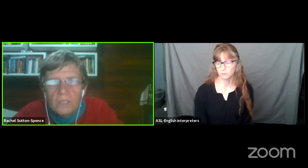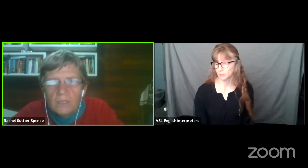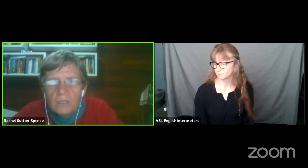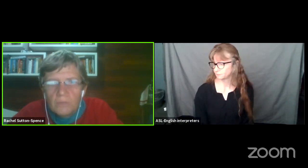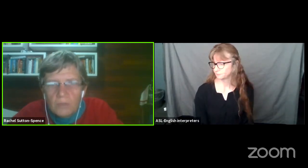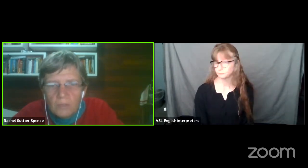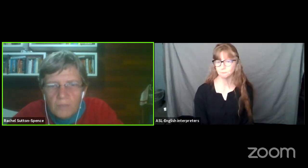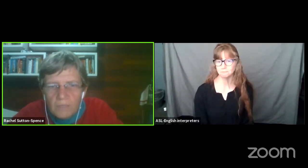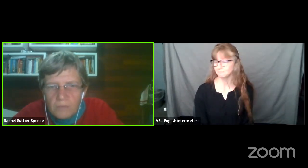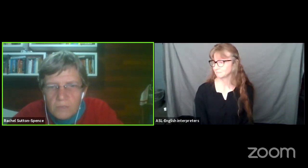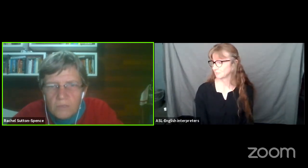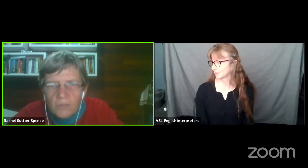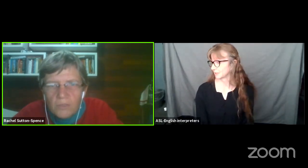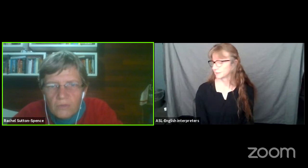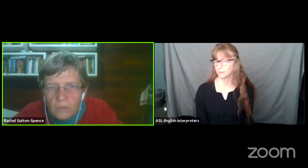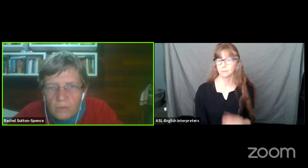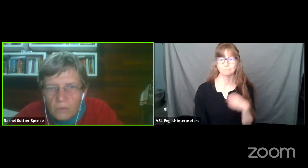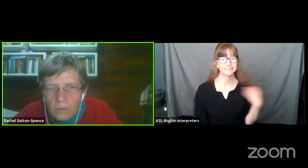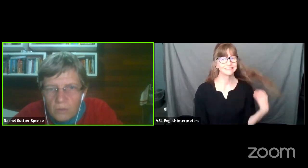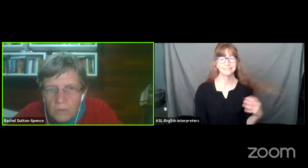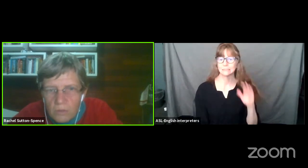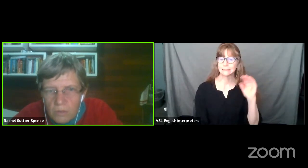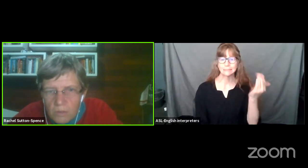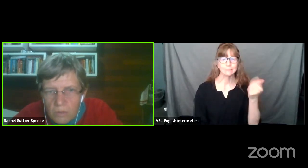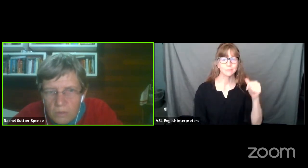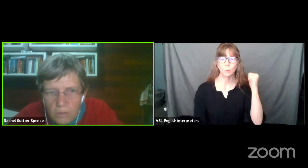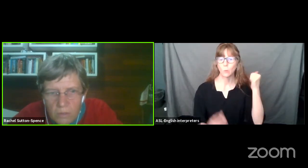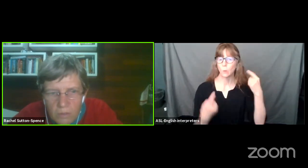Looks like I'm not going to be able to do it.